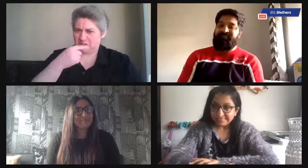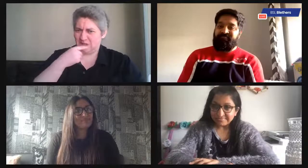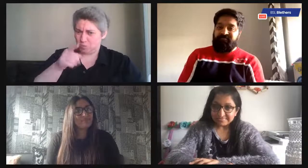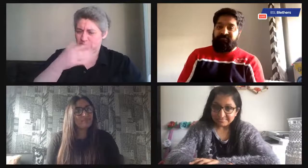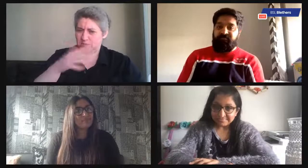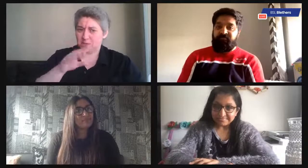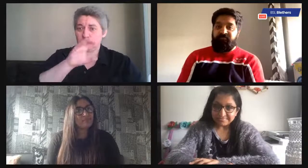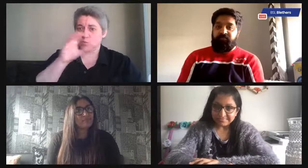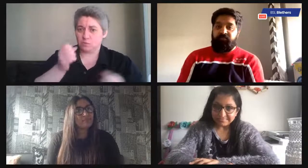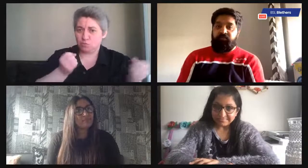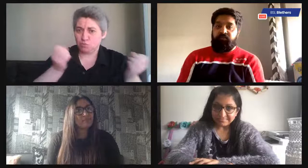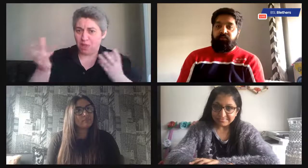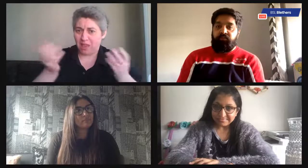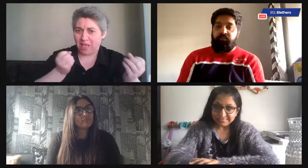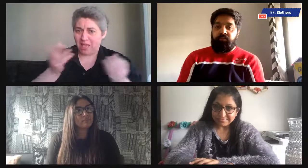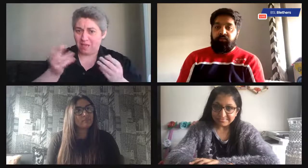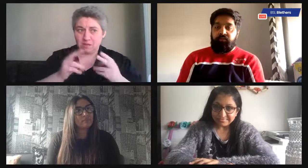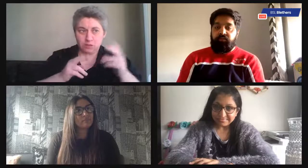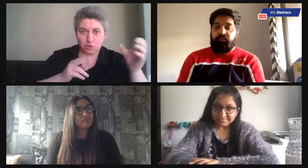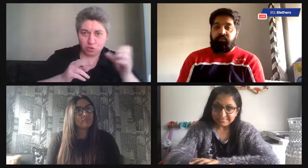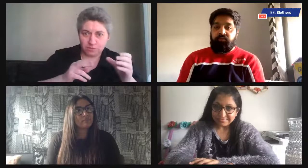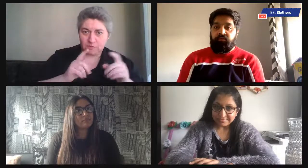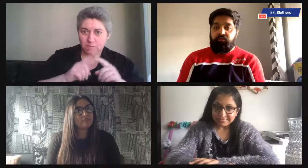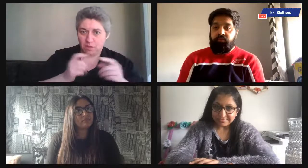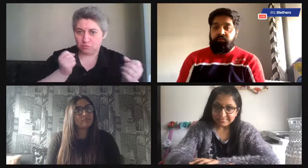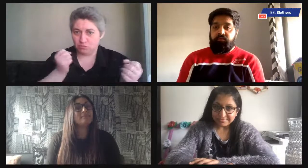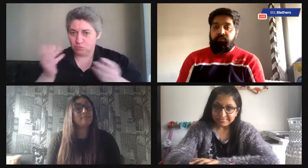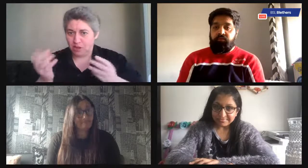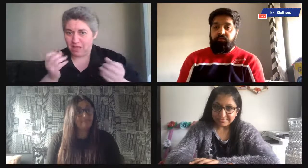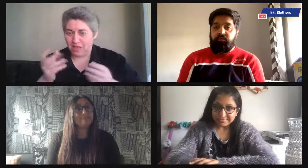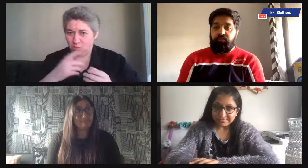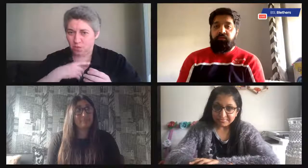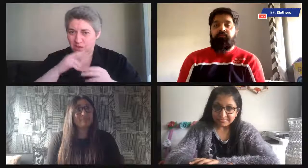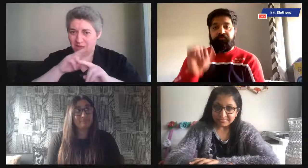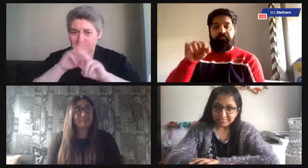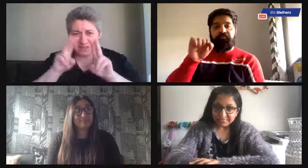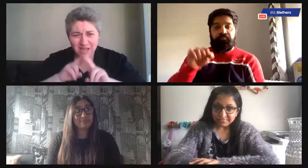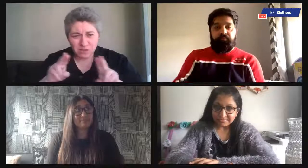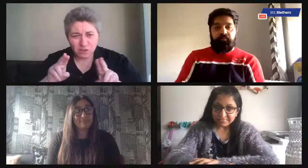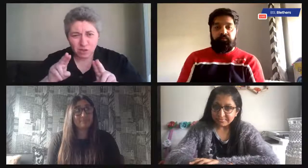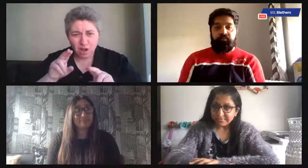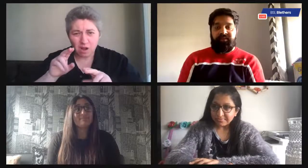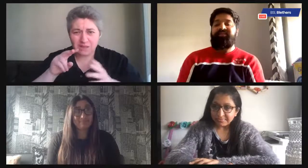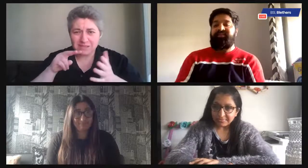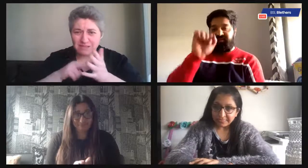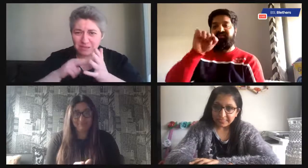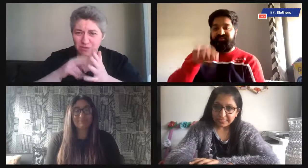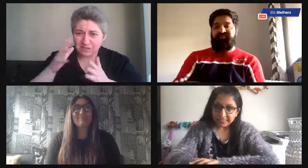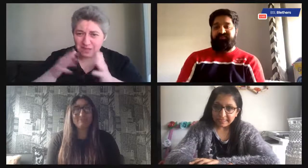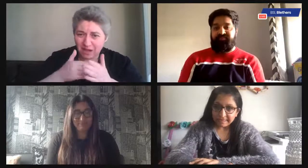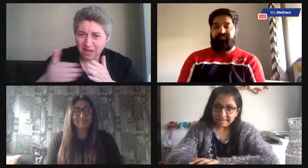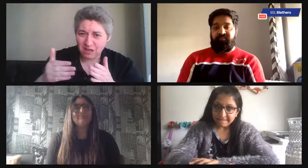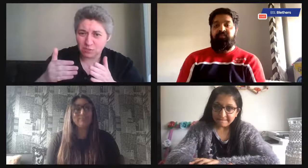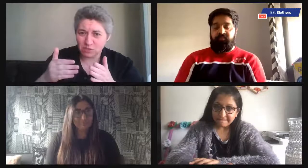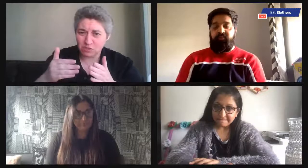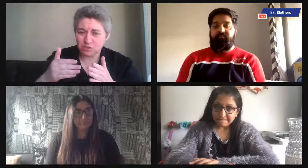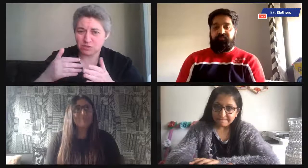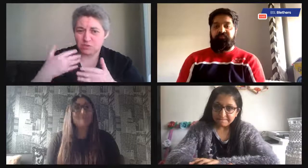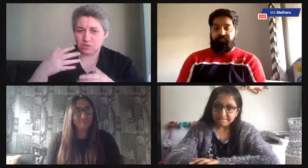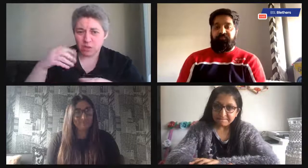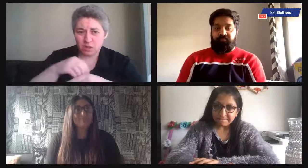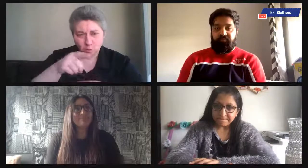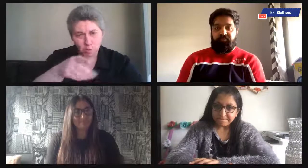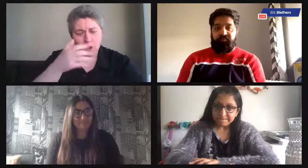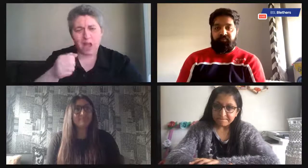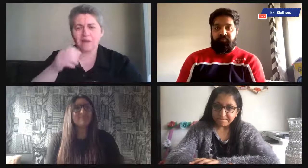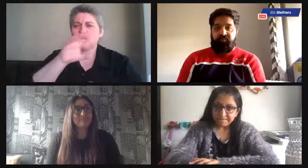an absolute eco warrior for climate change now. So that's interesting. So you were actually working as a relay interpreter, so maybe